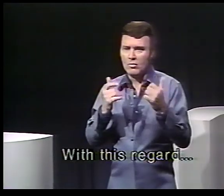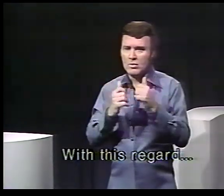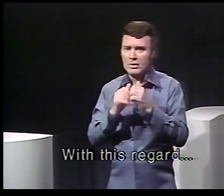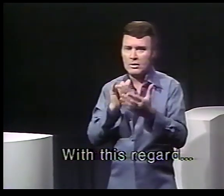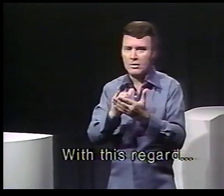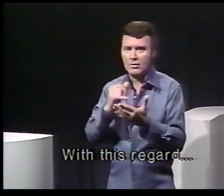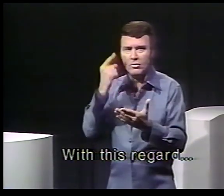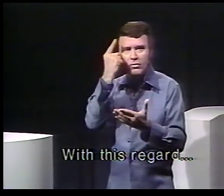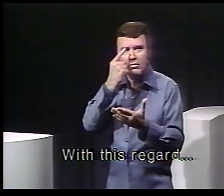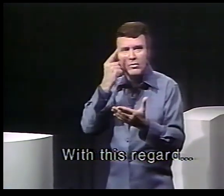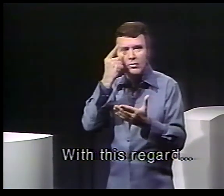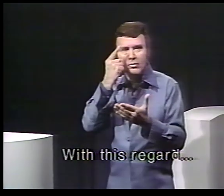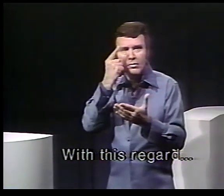With this regard,